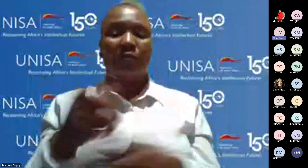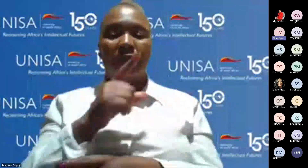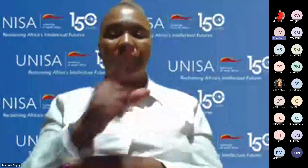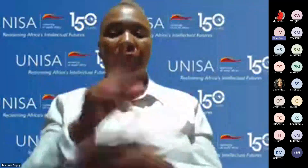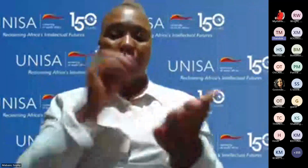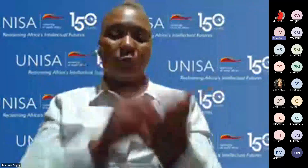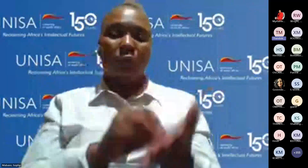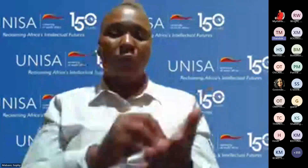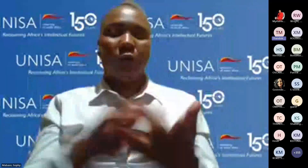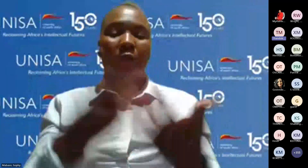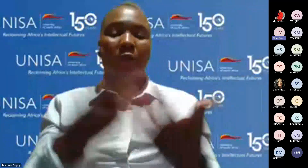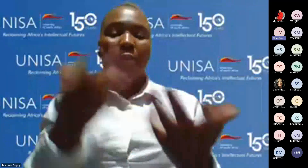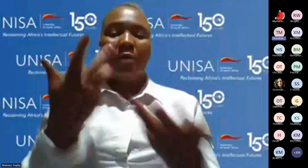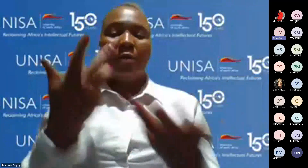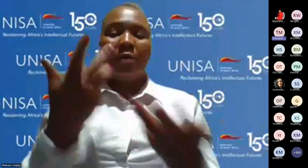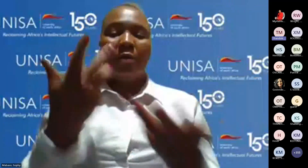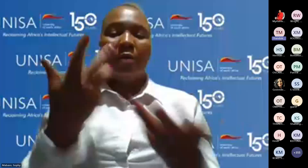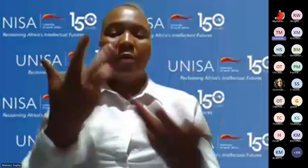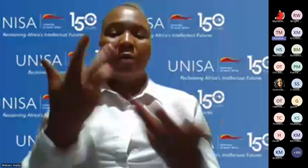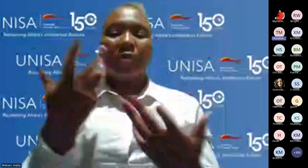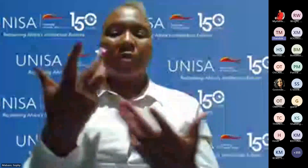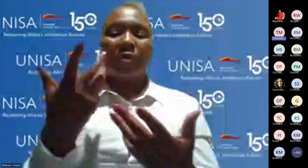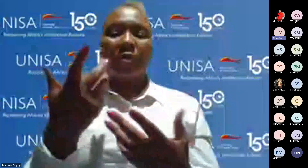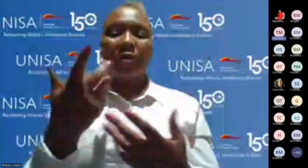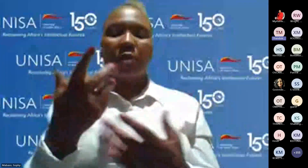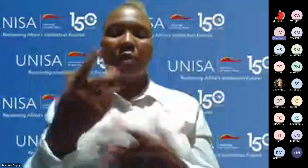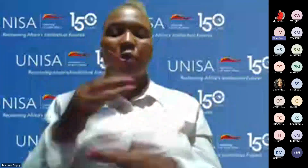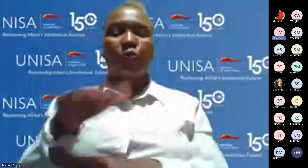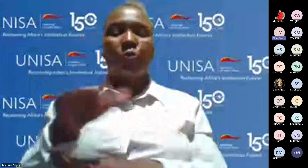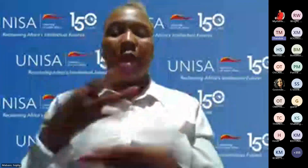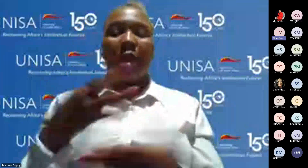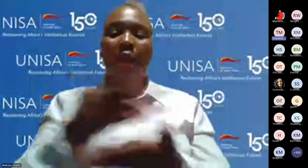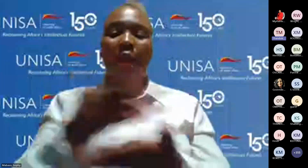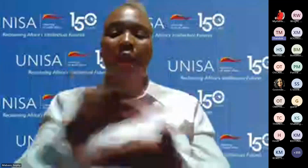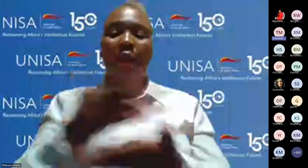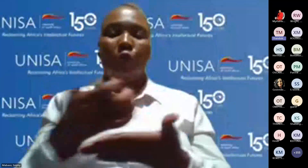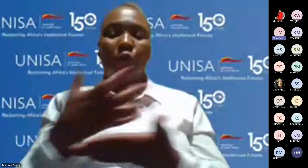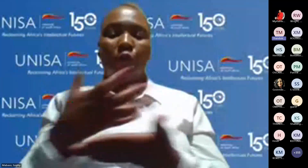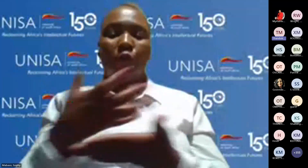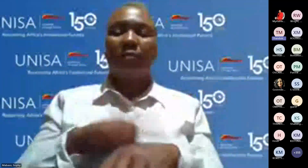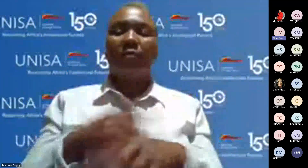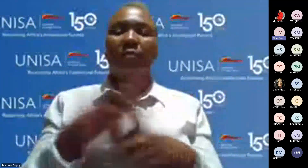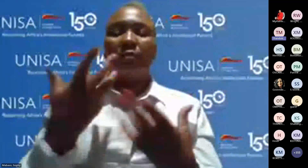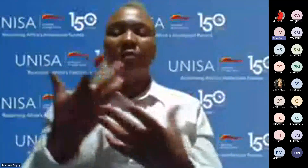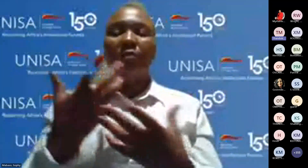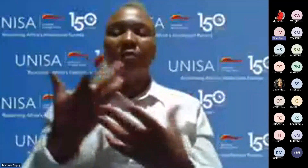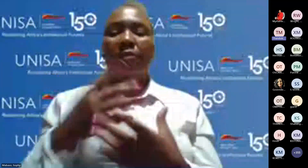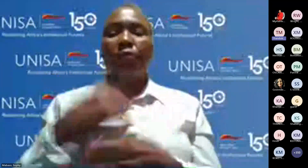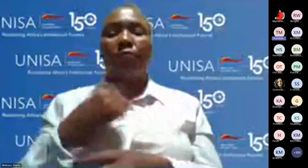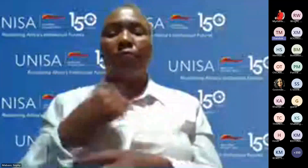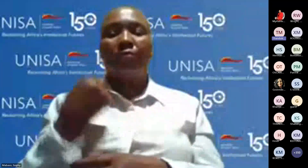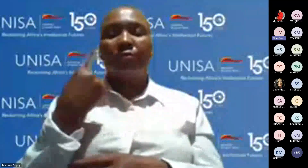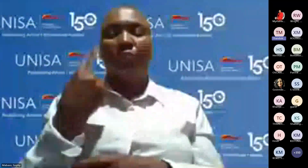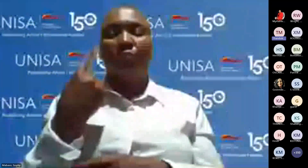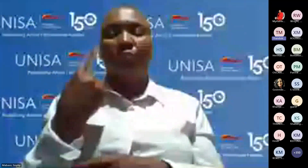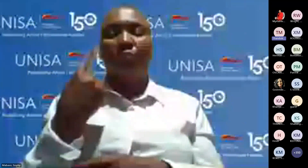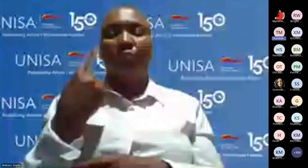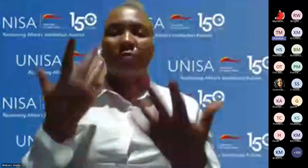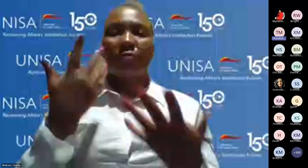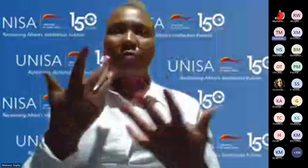whereby it will auto record at some point? Or I just want to understand, because of if that's